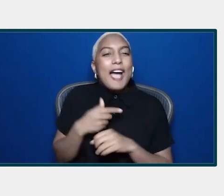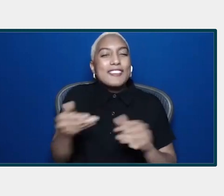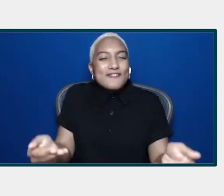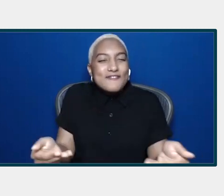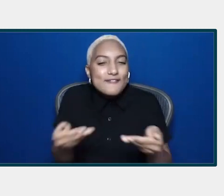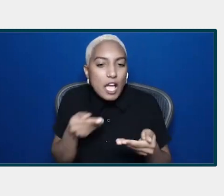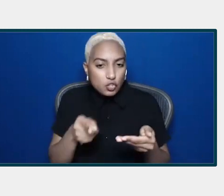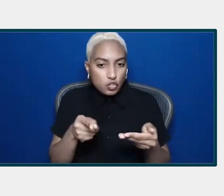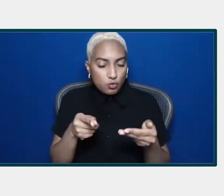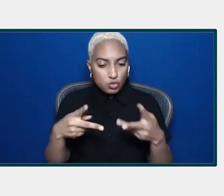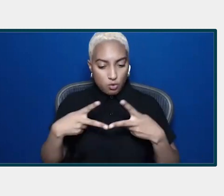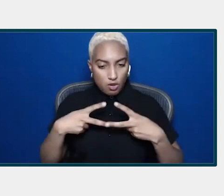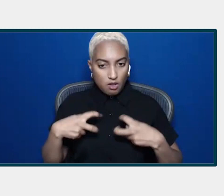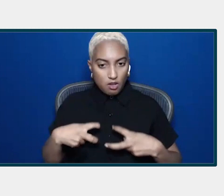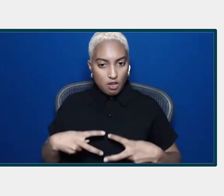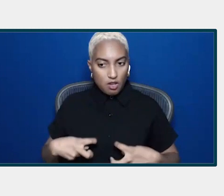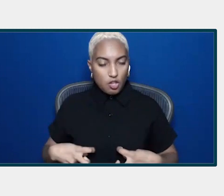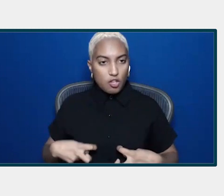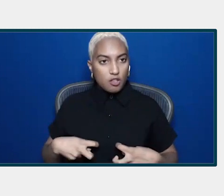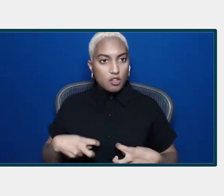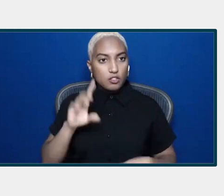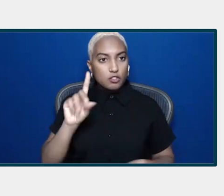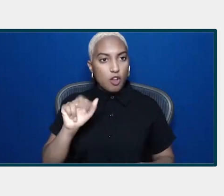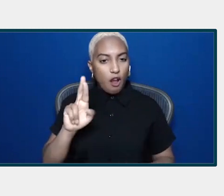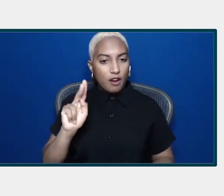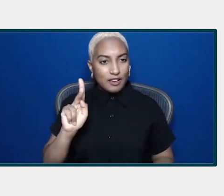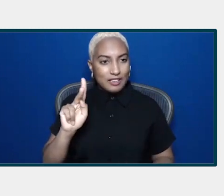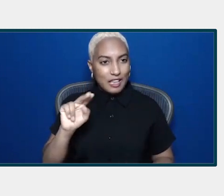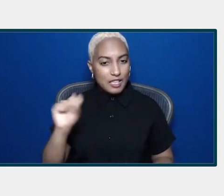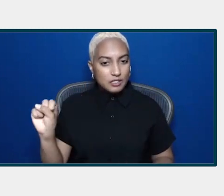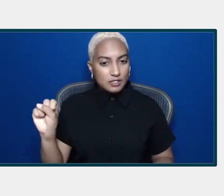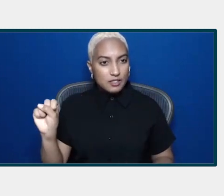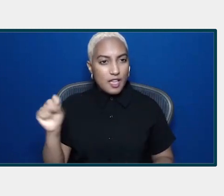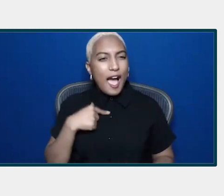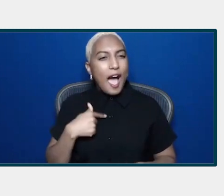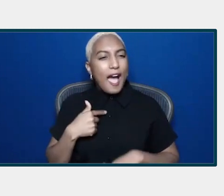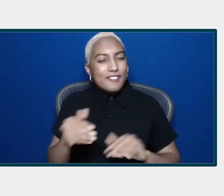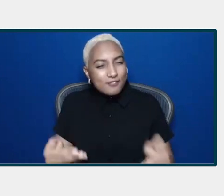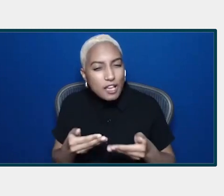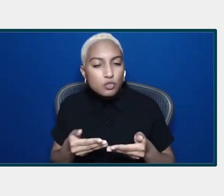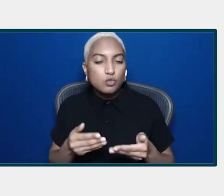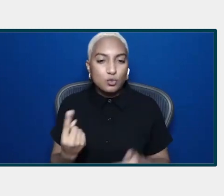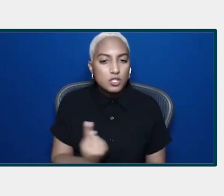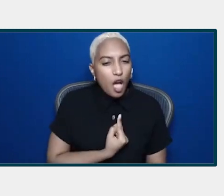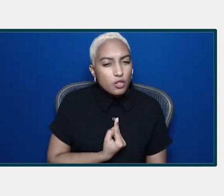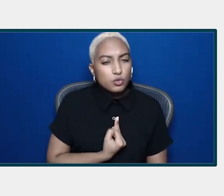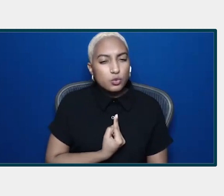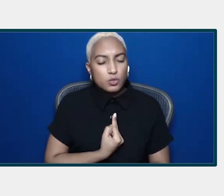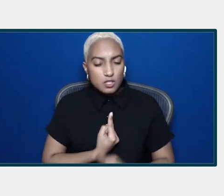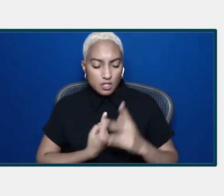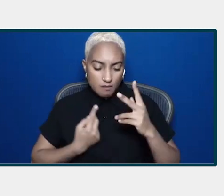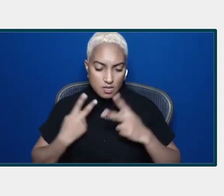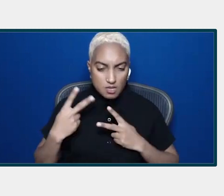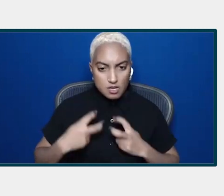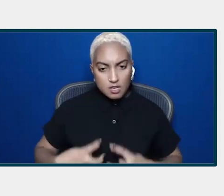some deep interrogation of the places within you that you would rather hide, not just from the world, but